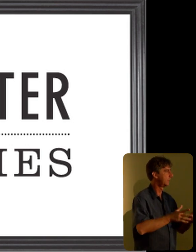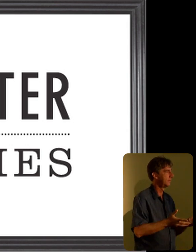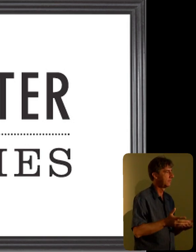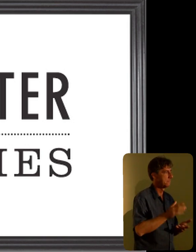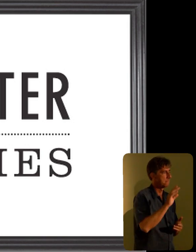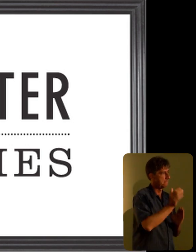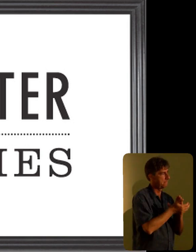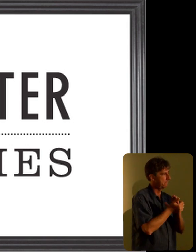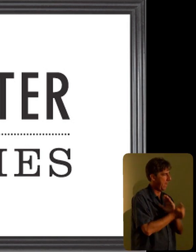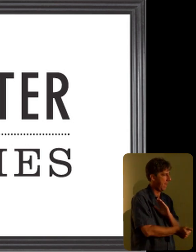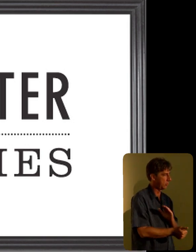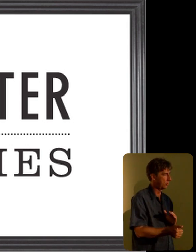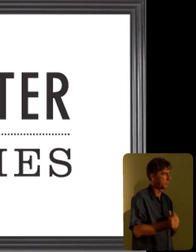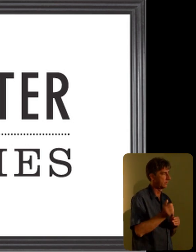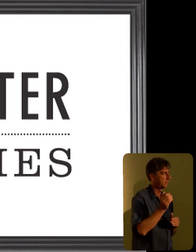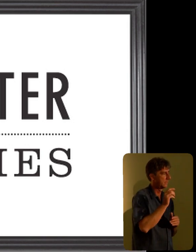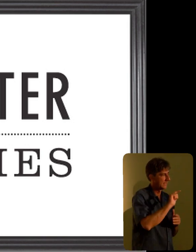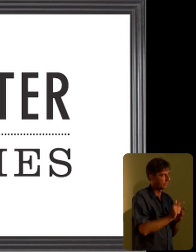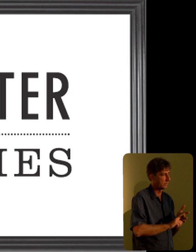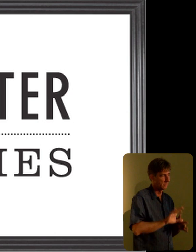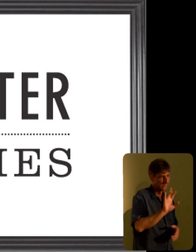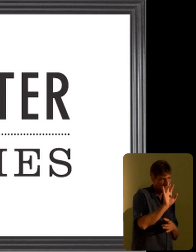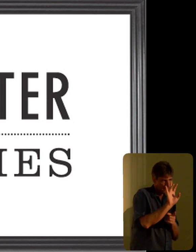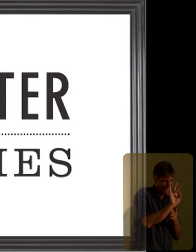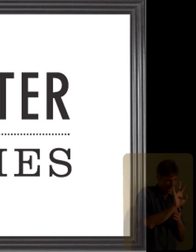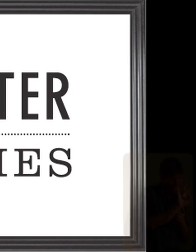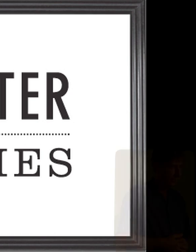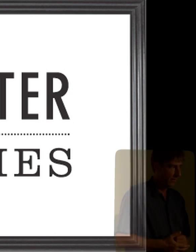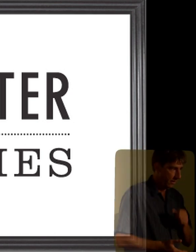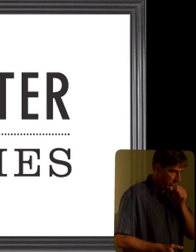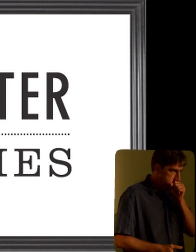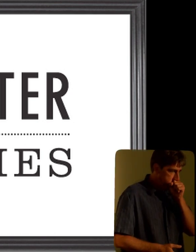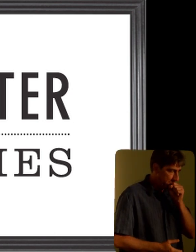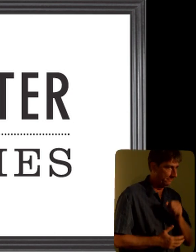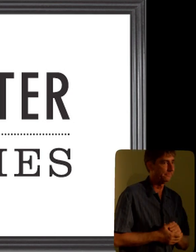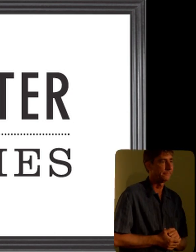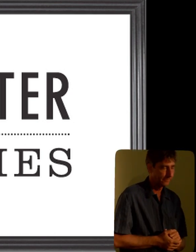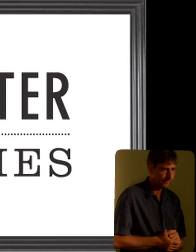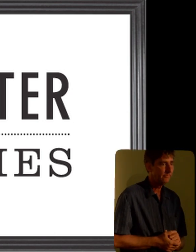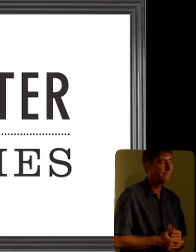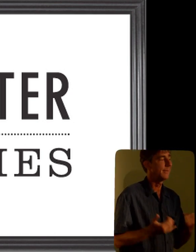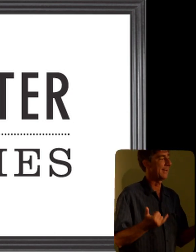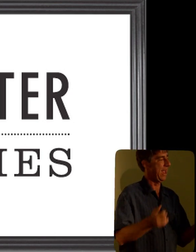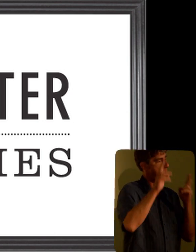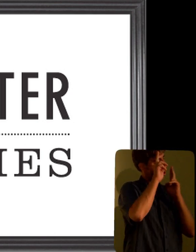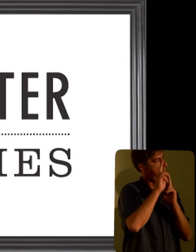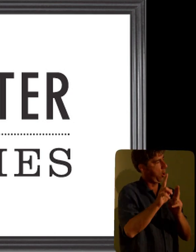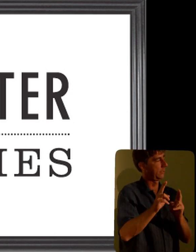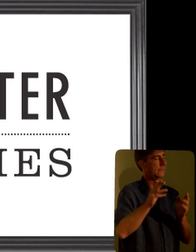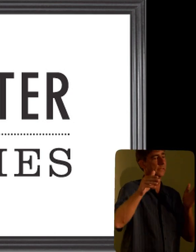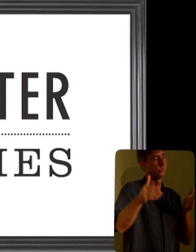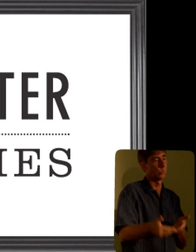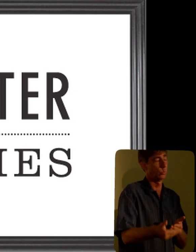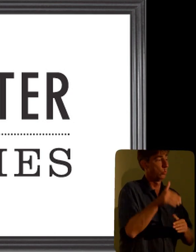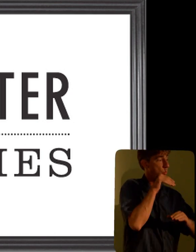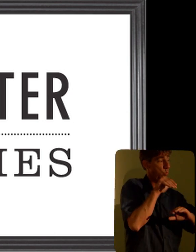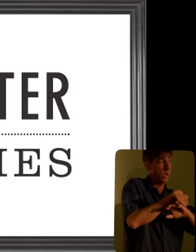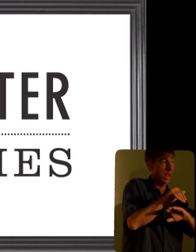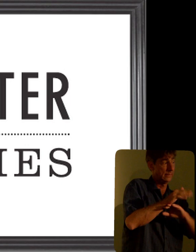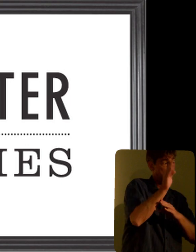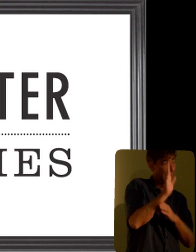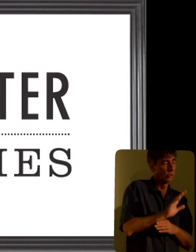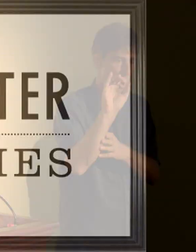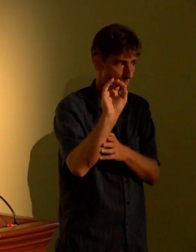7 installations, lectures, and receptions throughout the year. And now it is my honor to introduce tonight's speaker, Dr.